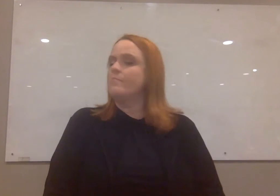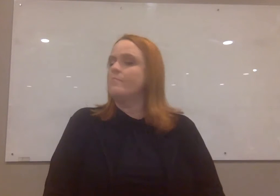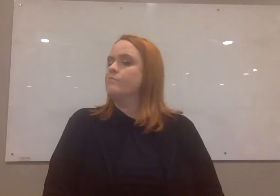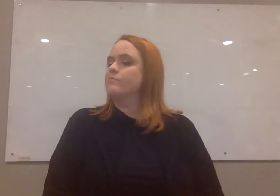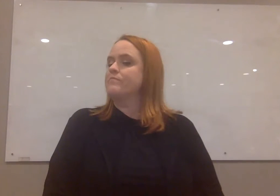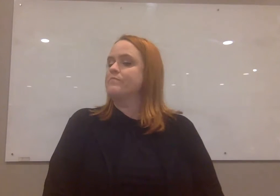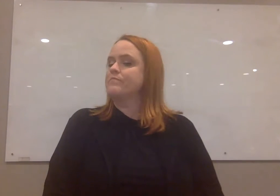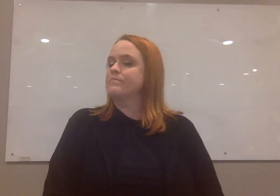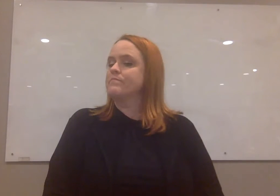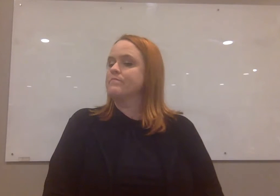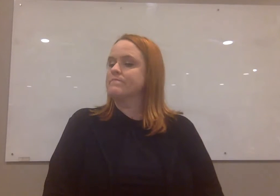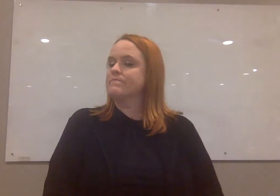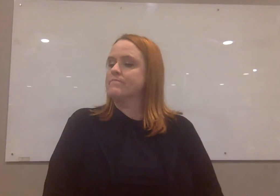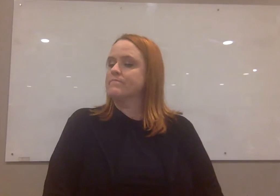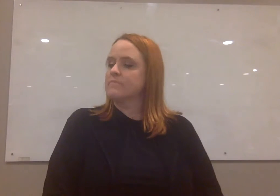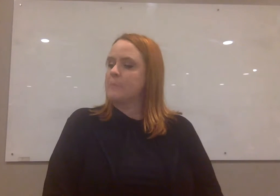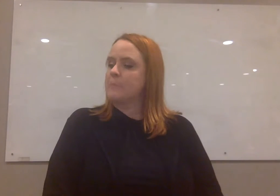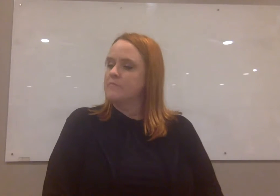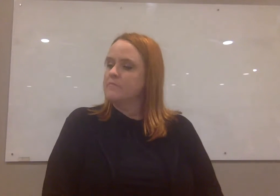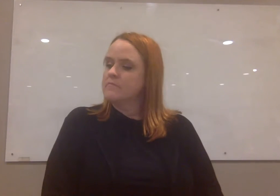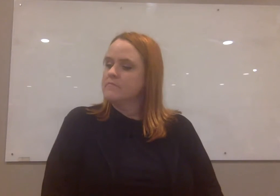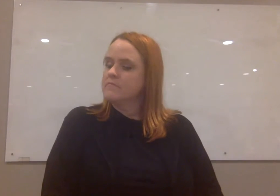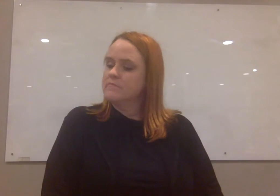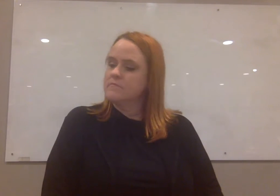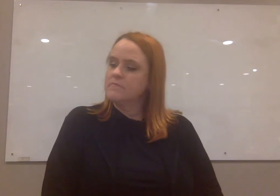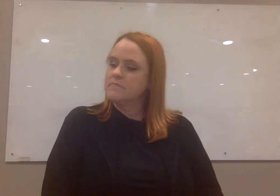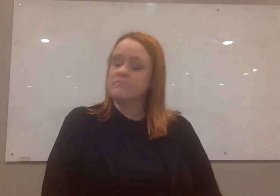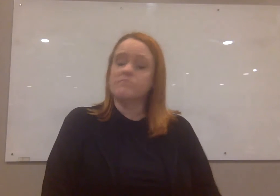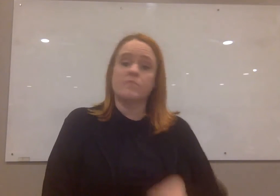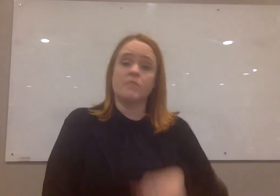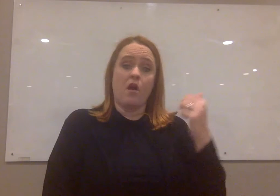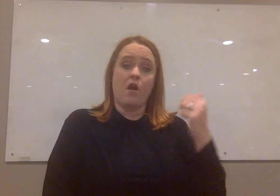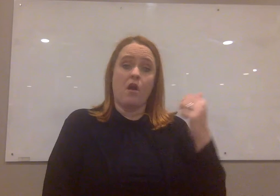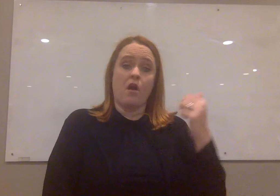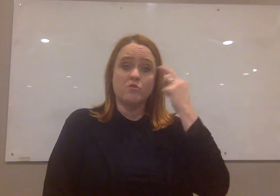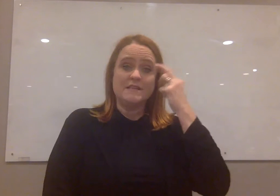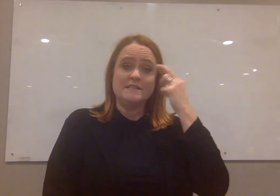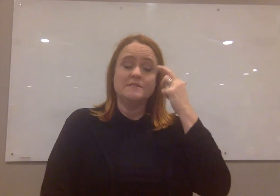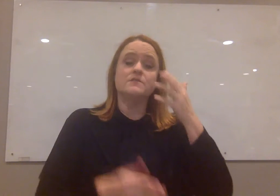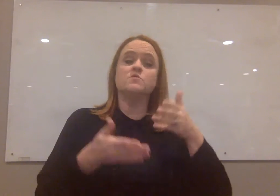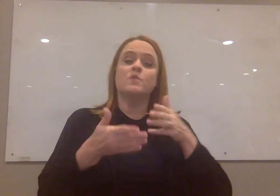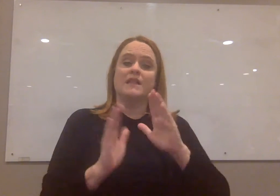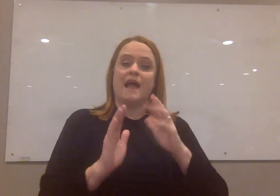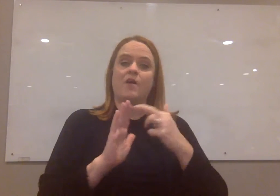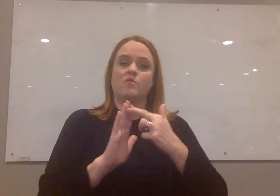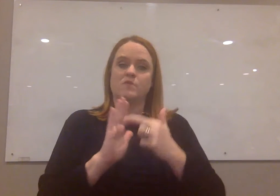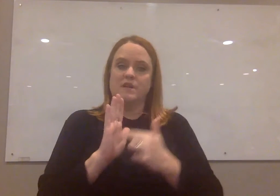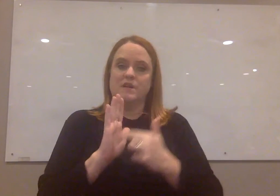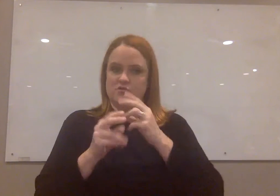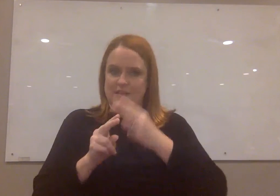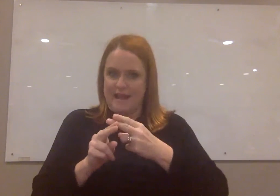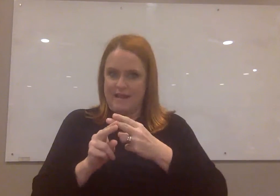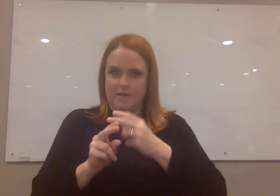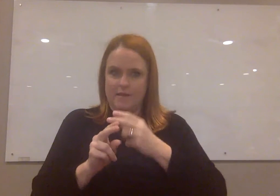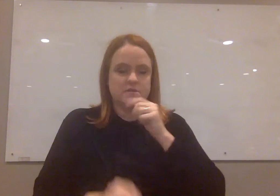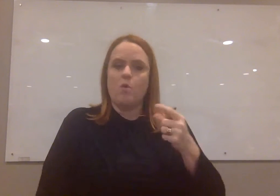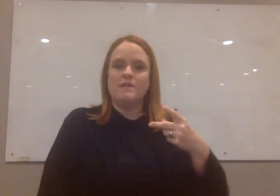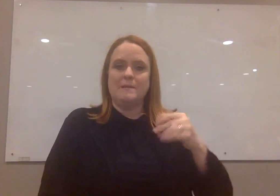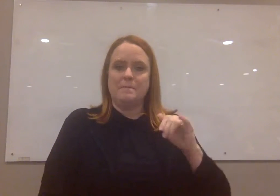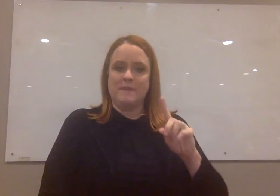Another reason to allow registered names instead of just PIDs is that a PID is only good as long as that process is alive. But